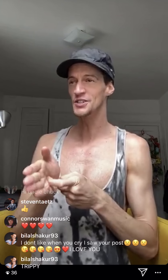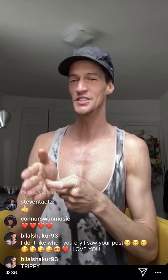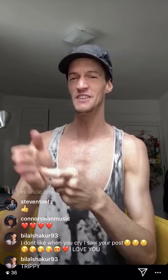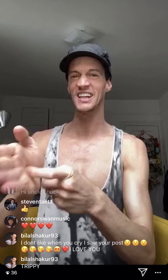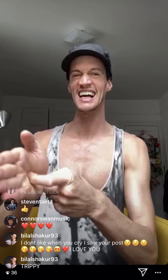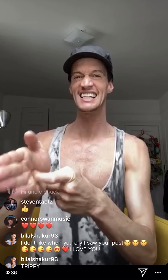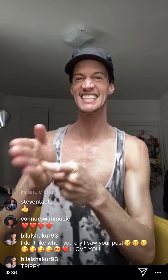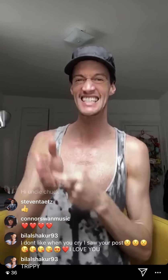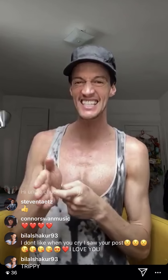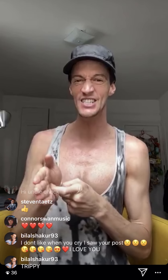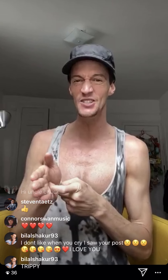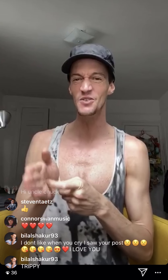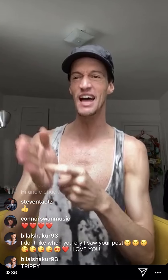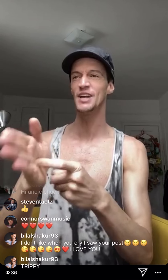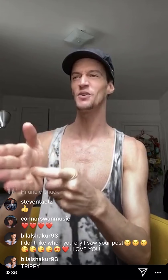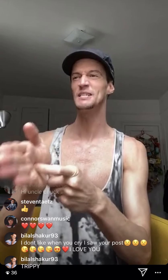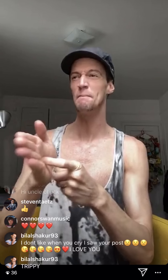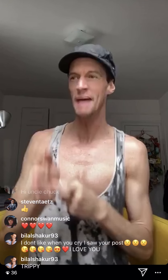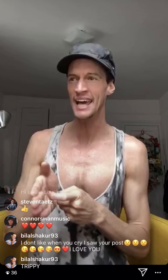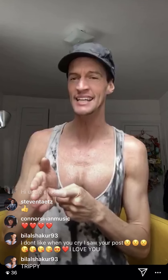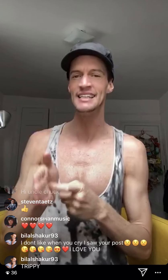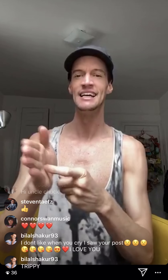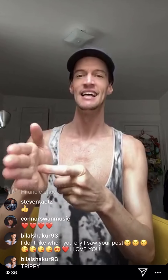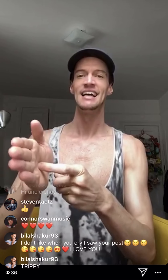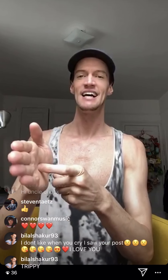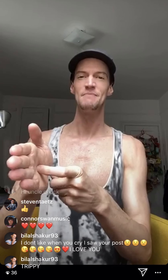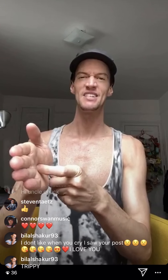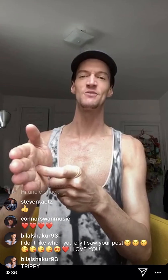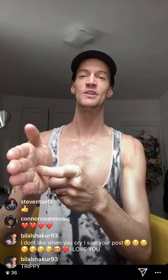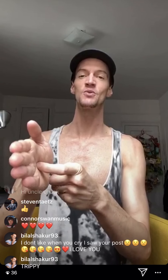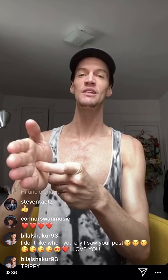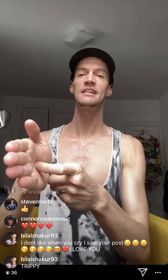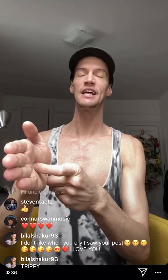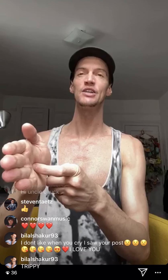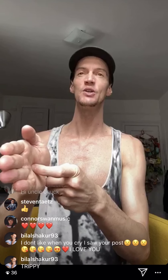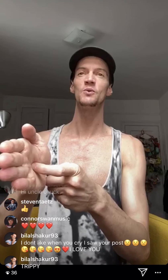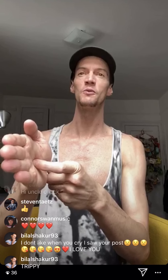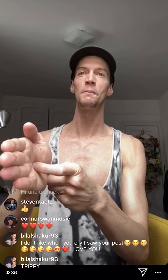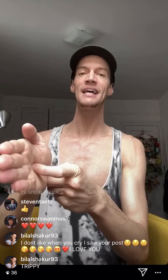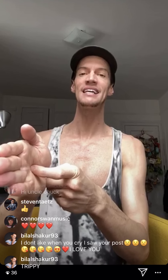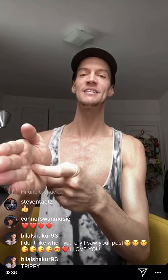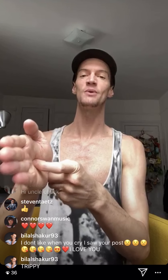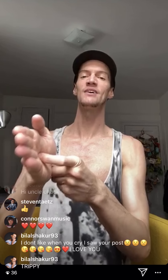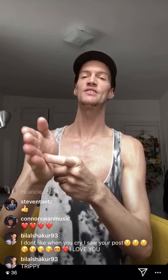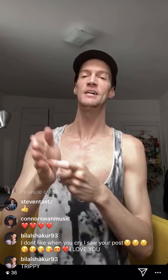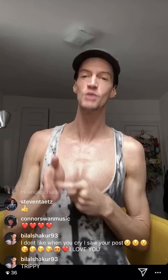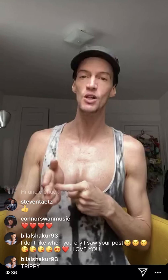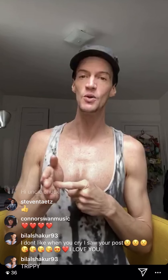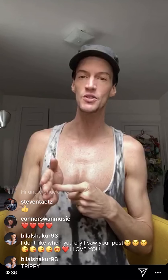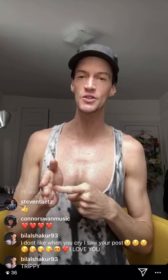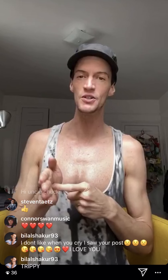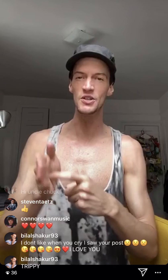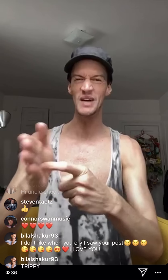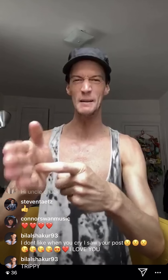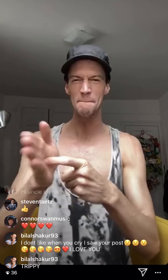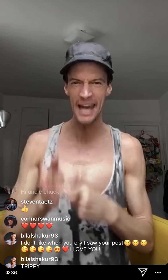like I insist you do that, or I demand. It's really like you're making someone else come closer to you. I demand you